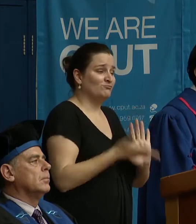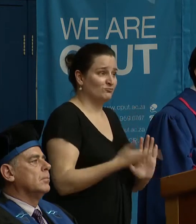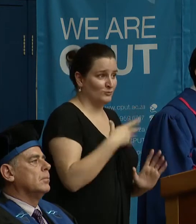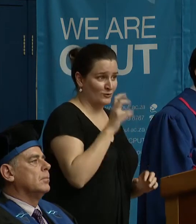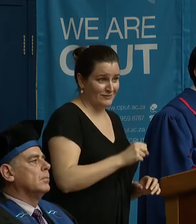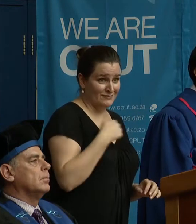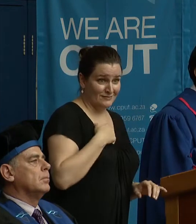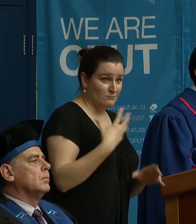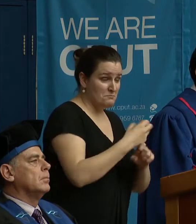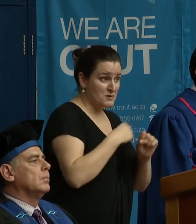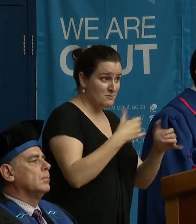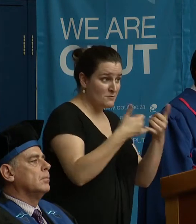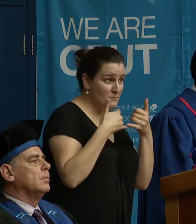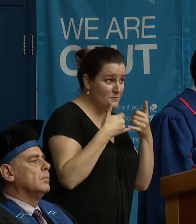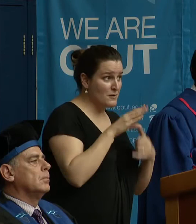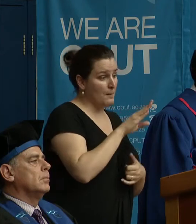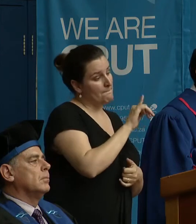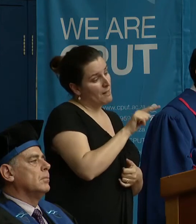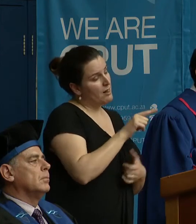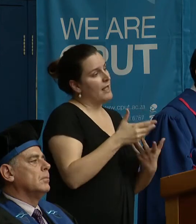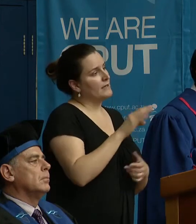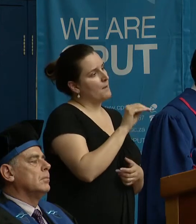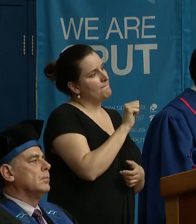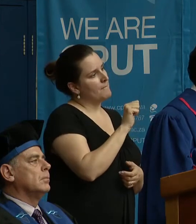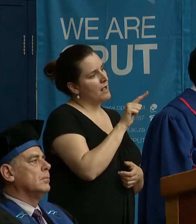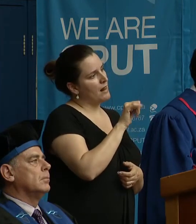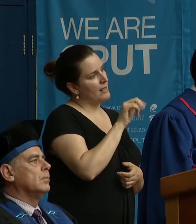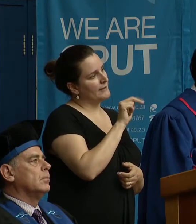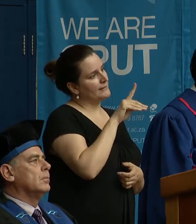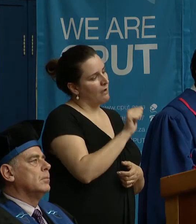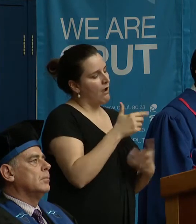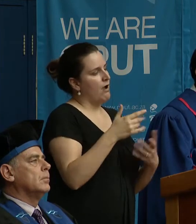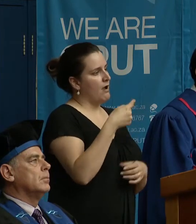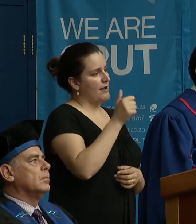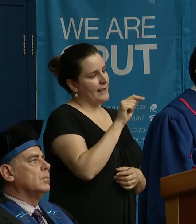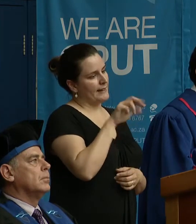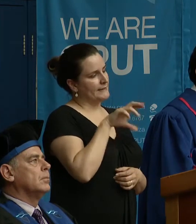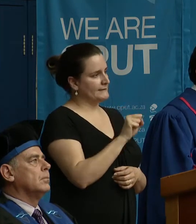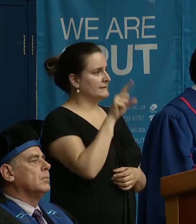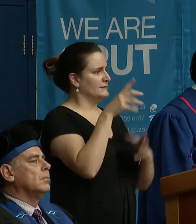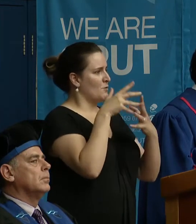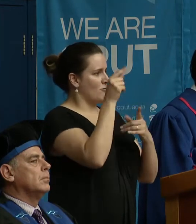the prestigious Bill and Melinda Gates Foundation Access to Learning Award in Berlin for that project,